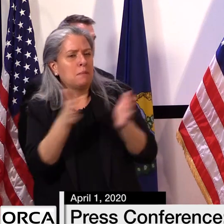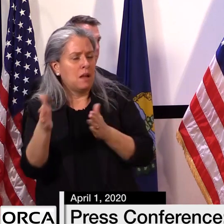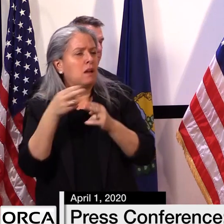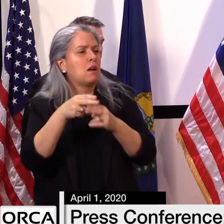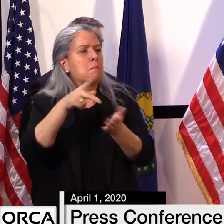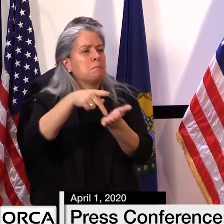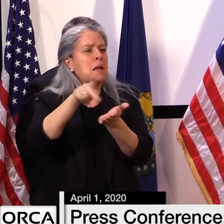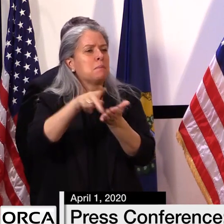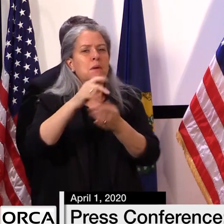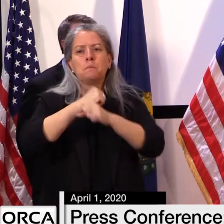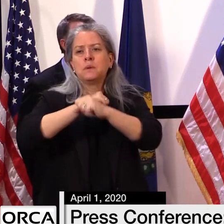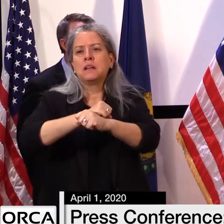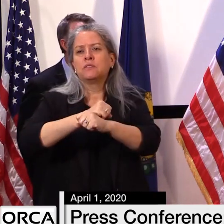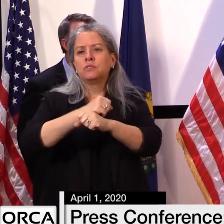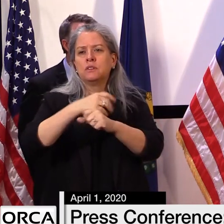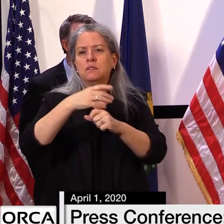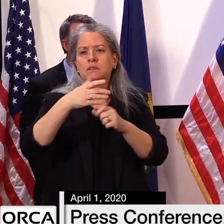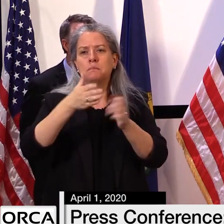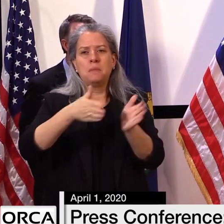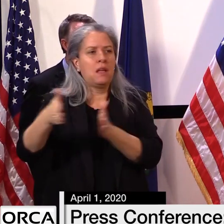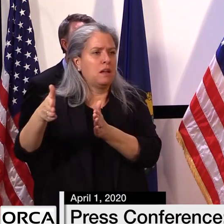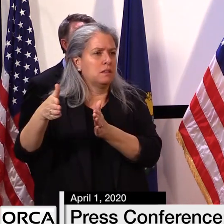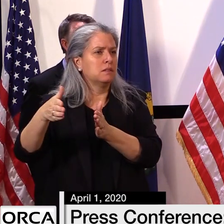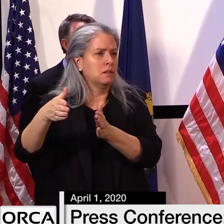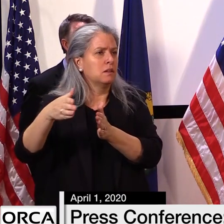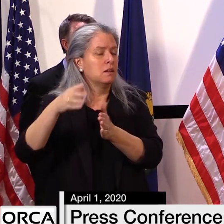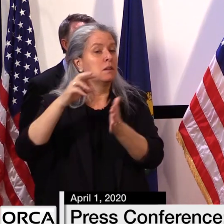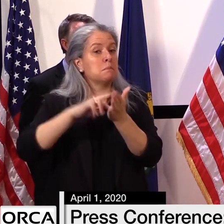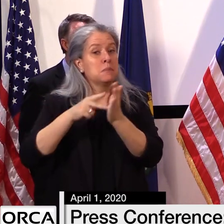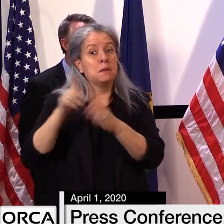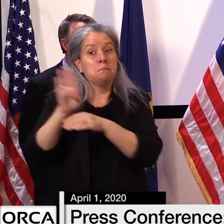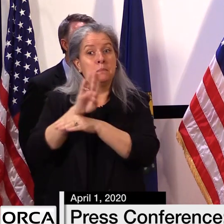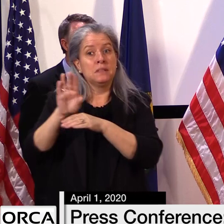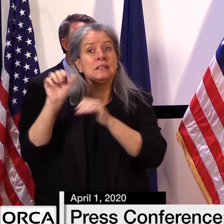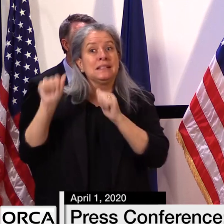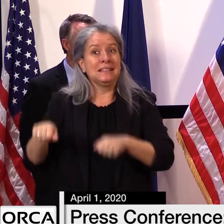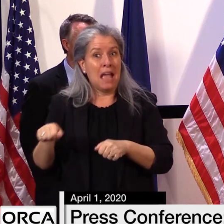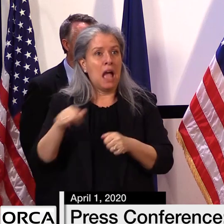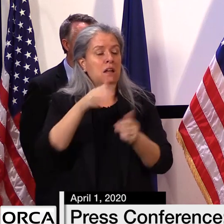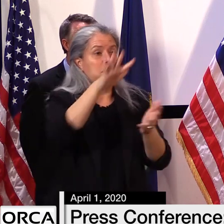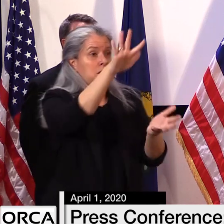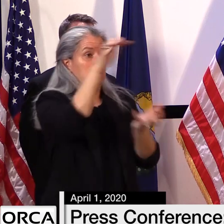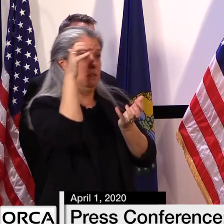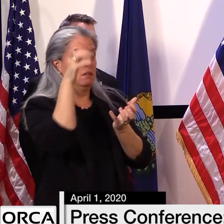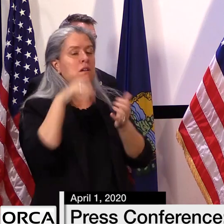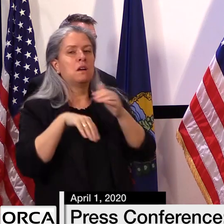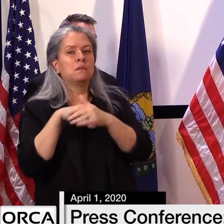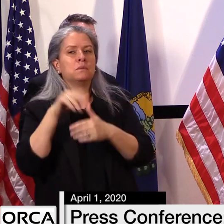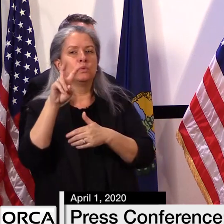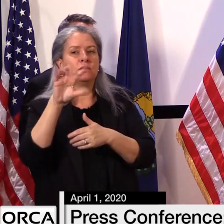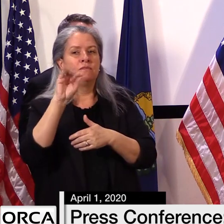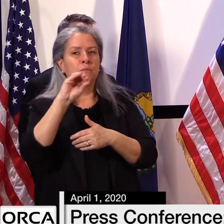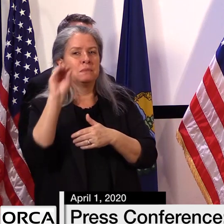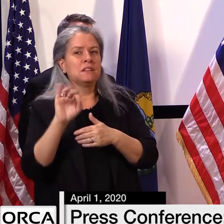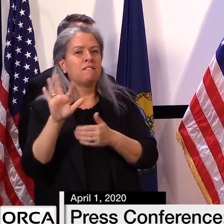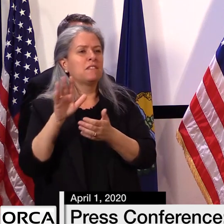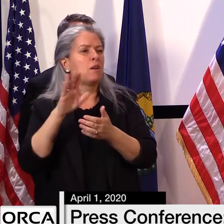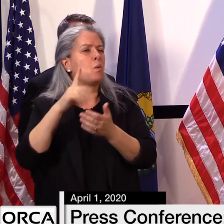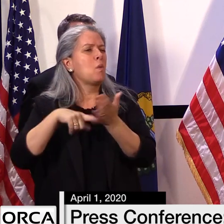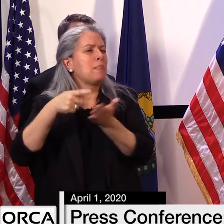allows a business to seek up to 250% of their monthly payroll, and if they use that to